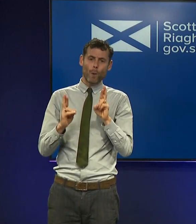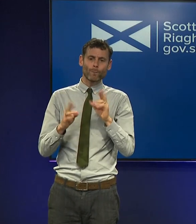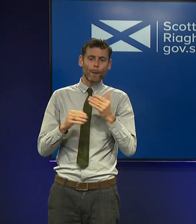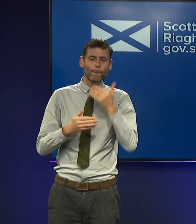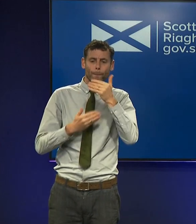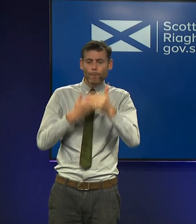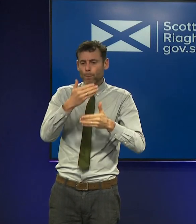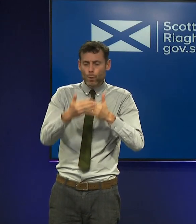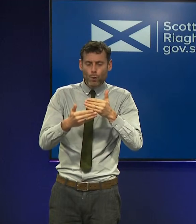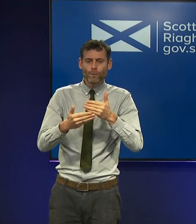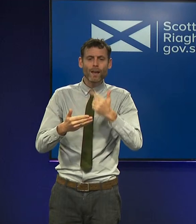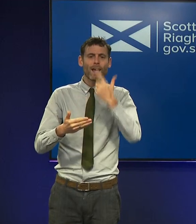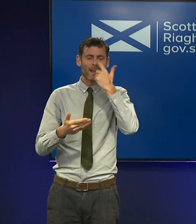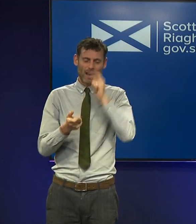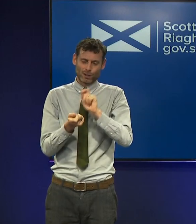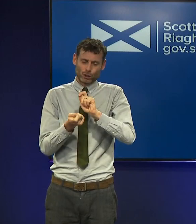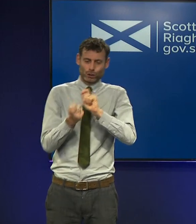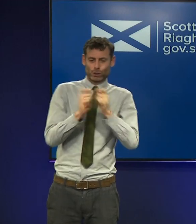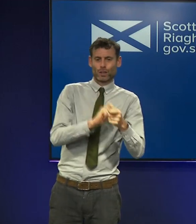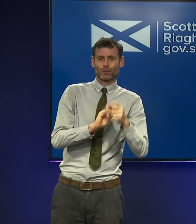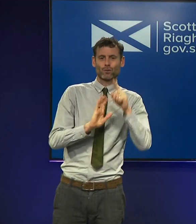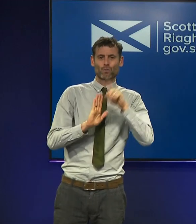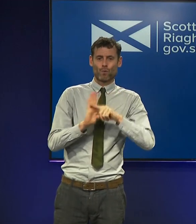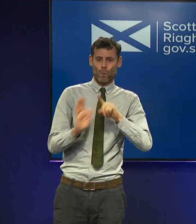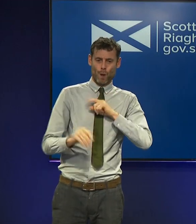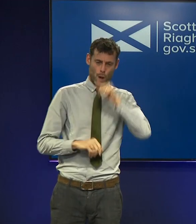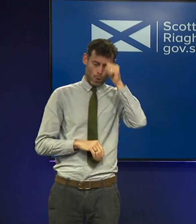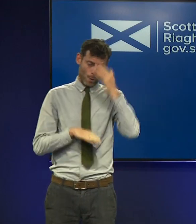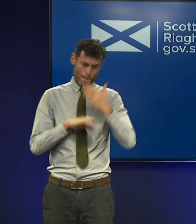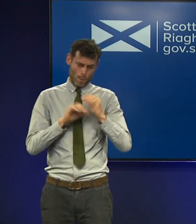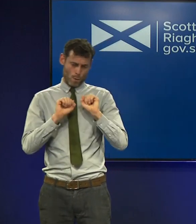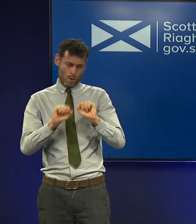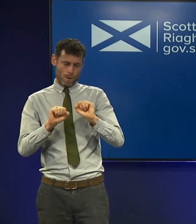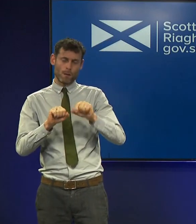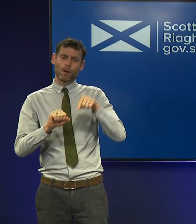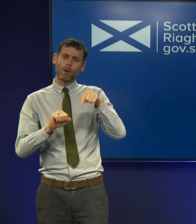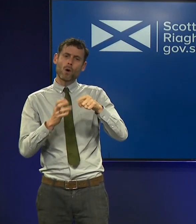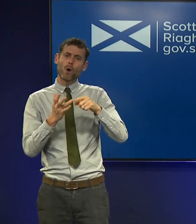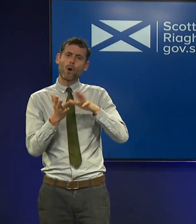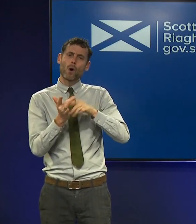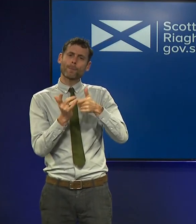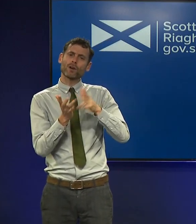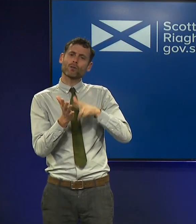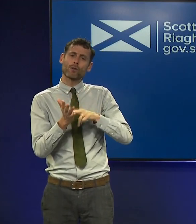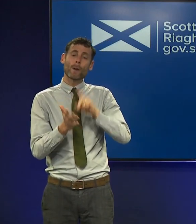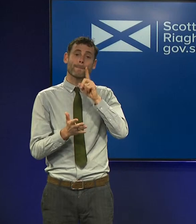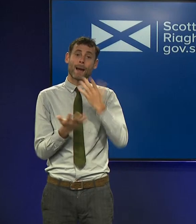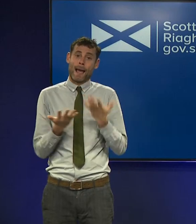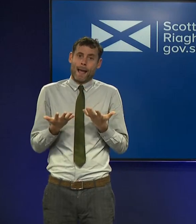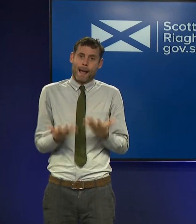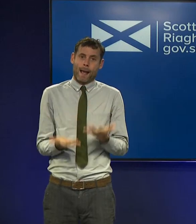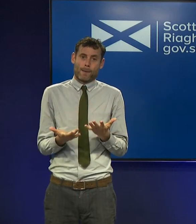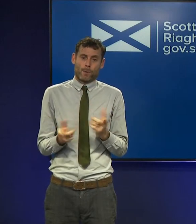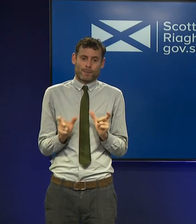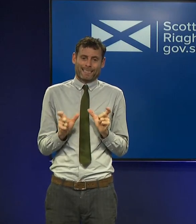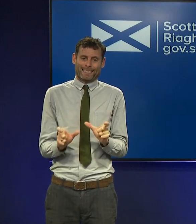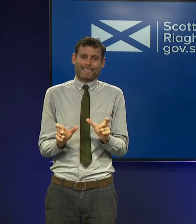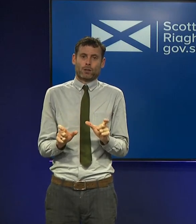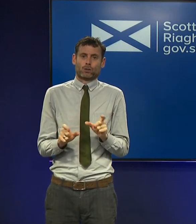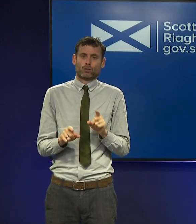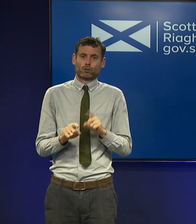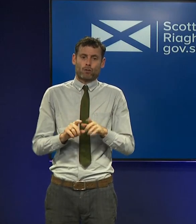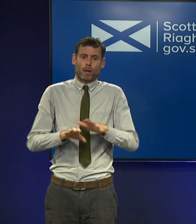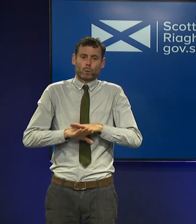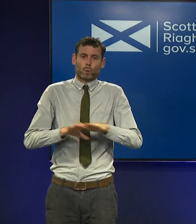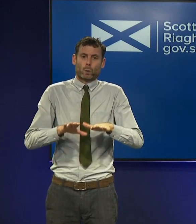right now, I think, is an important protection to, as we try to contain community transmission here, we're not compounding